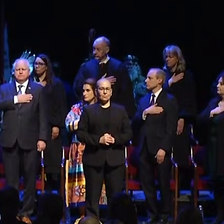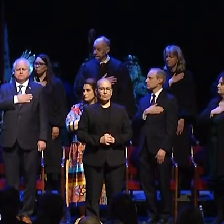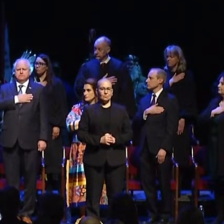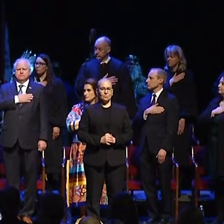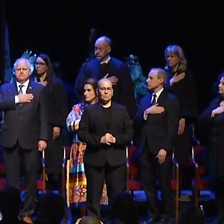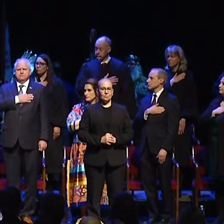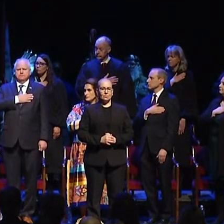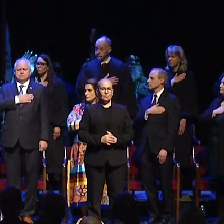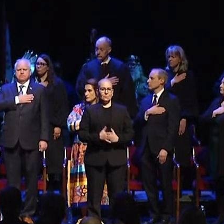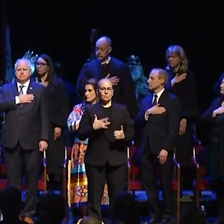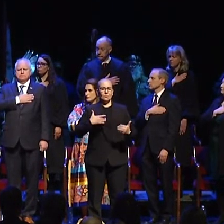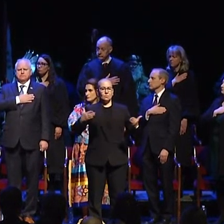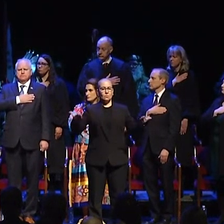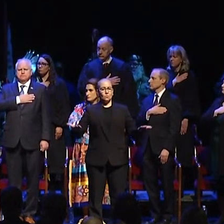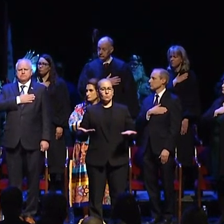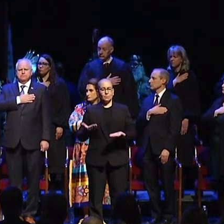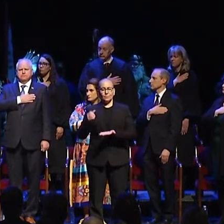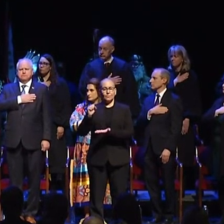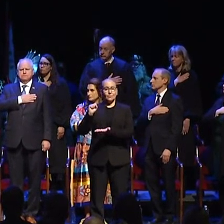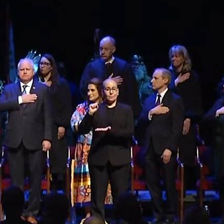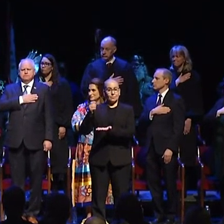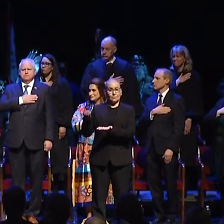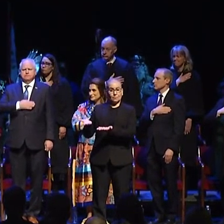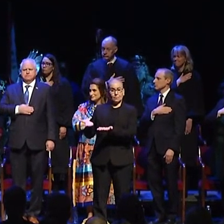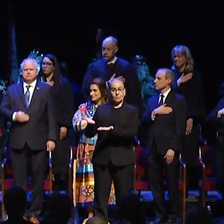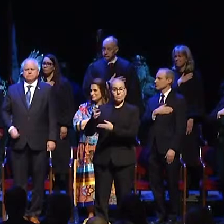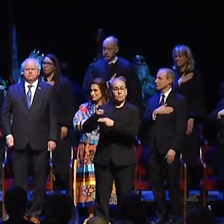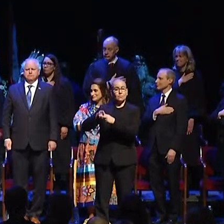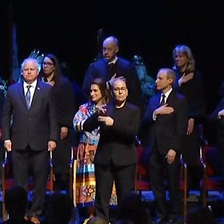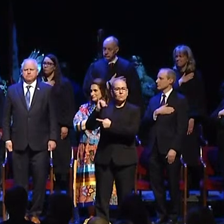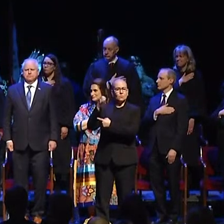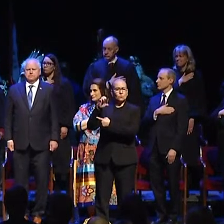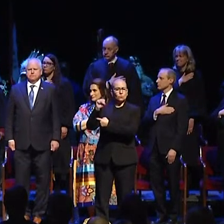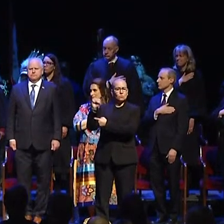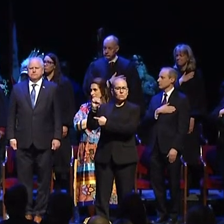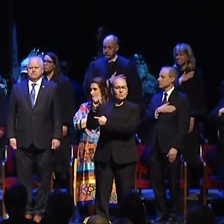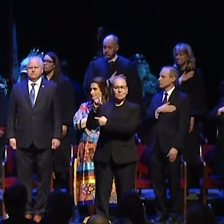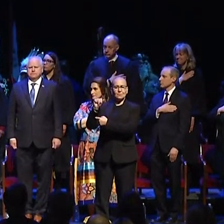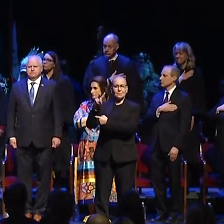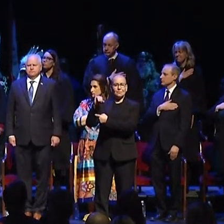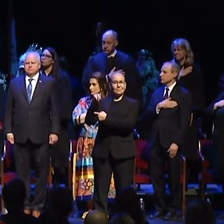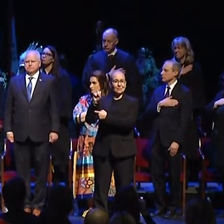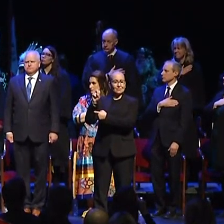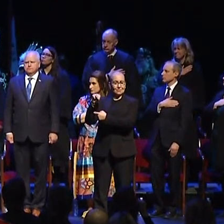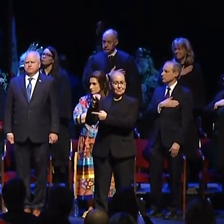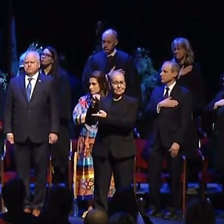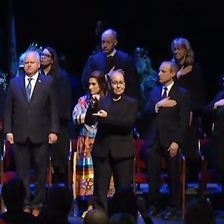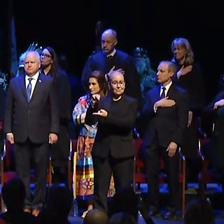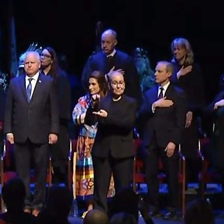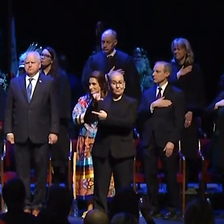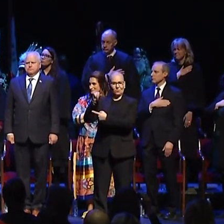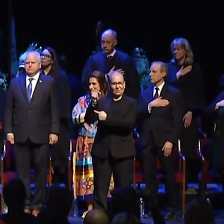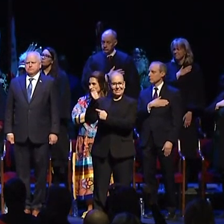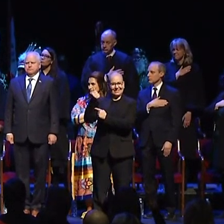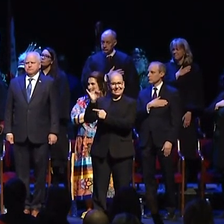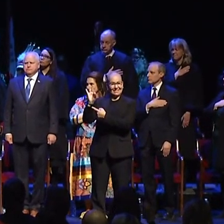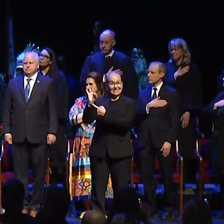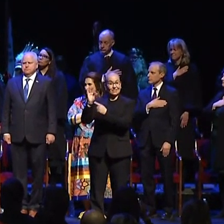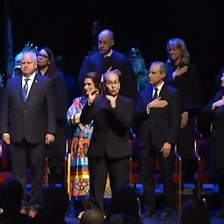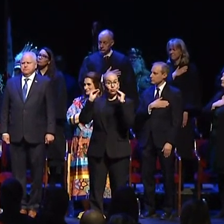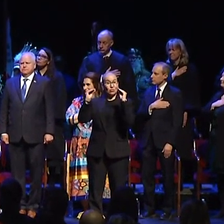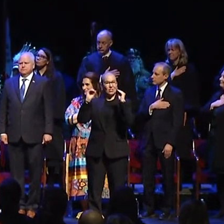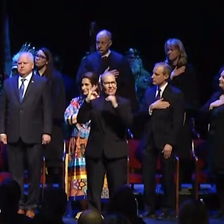Please welcome to the stage Jess Davis, 2019 Teacher of the Year and current Racial Equity Instructional